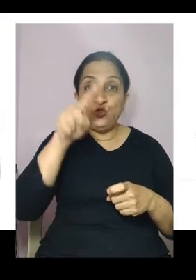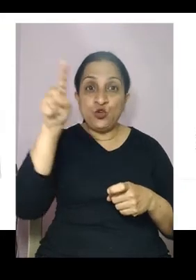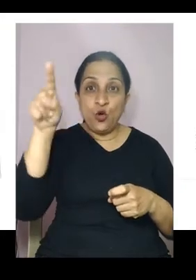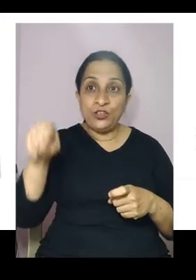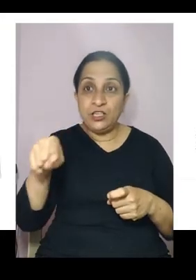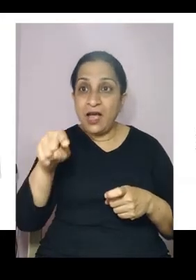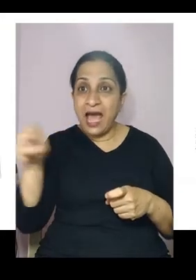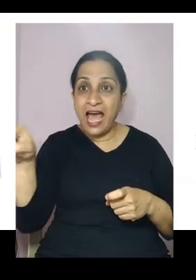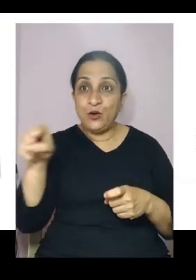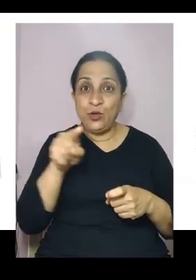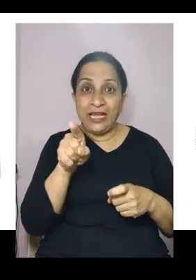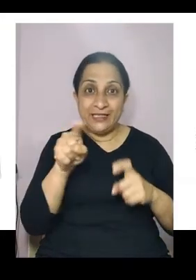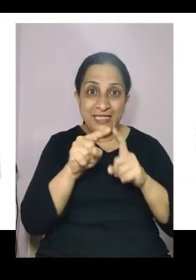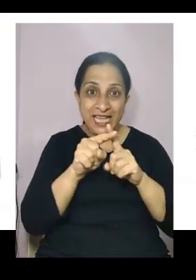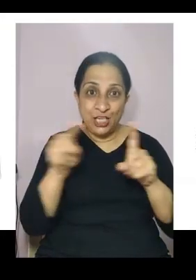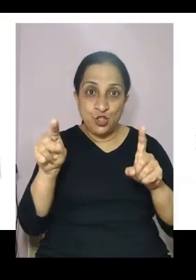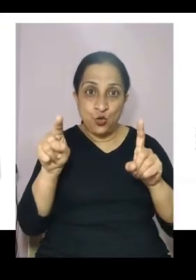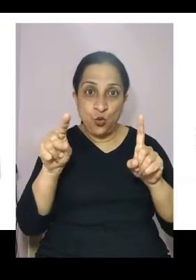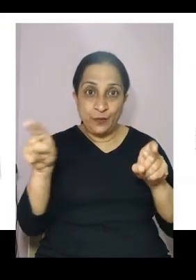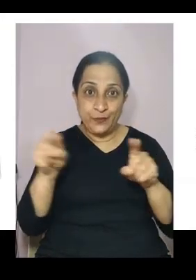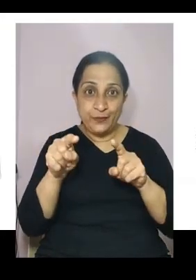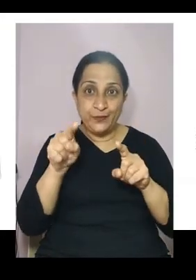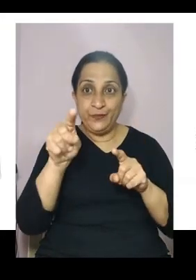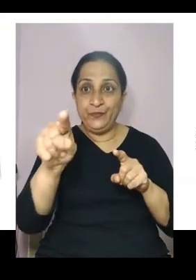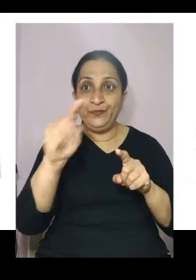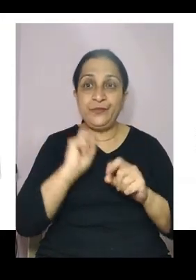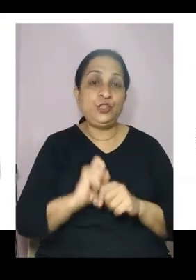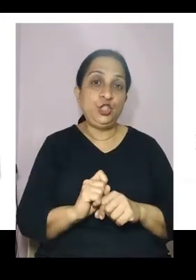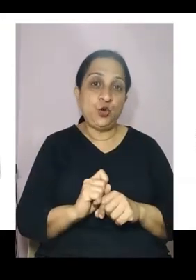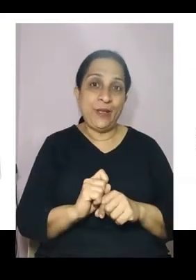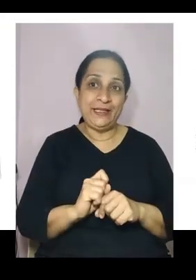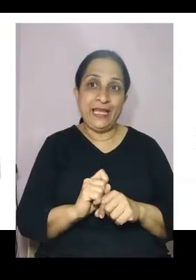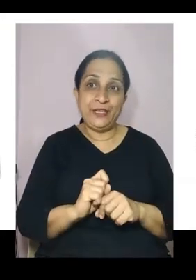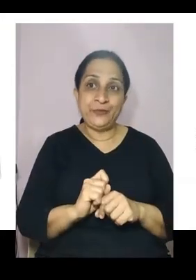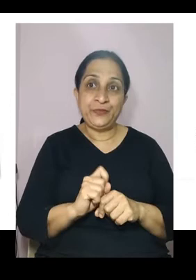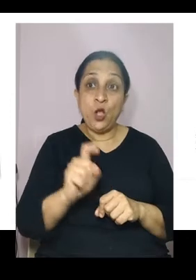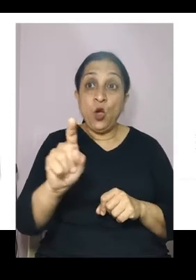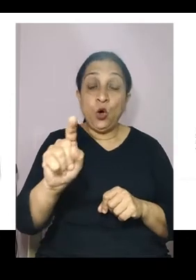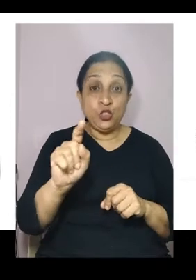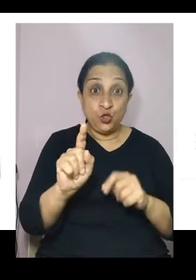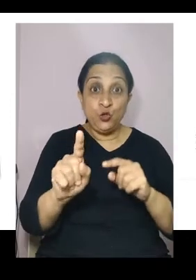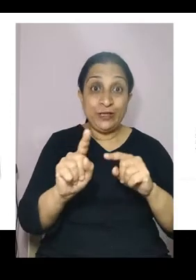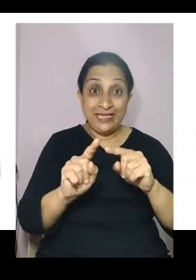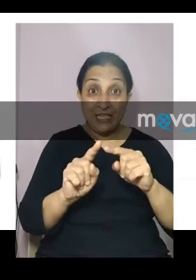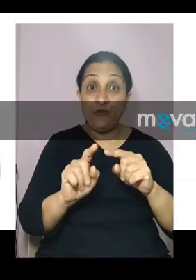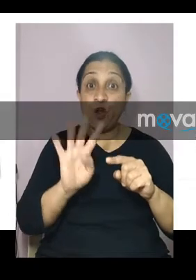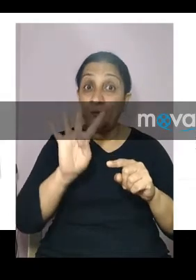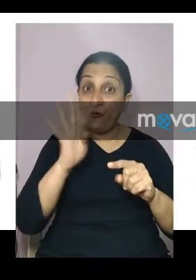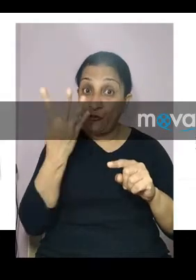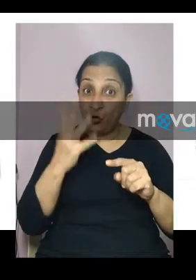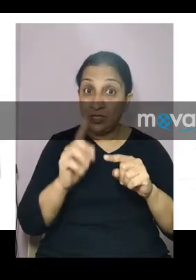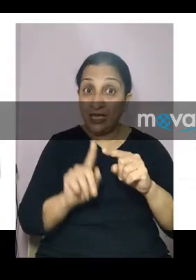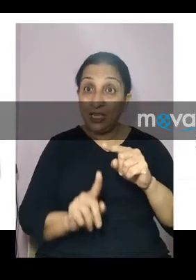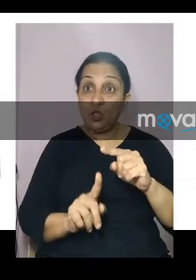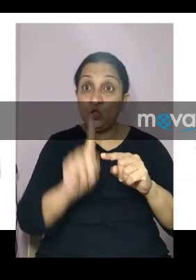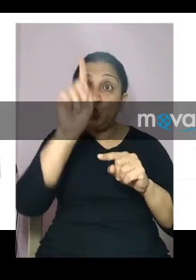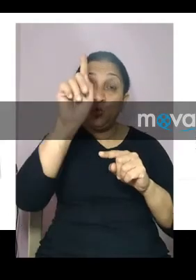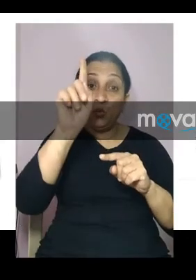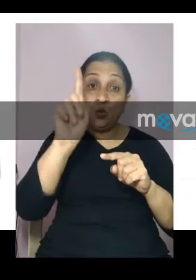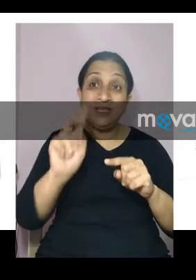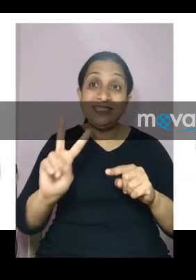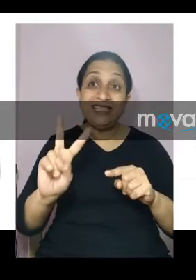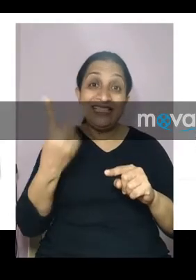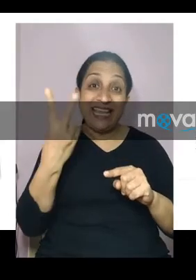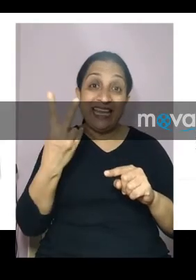have to draw the arrow like this and show the drawing there. Also you can see from fourth